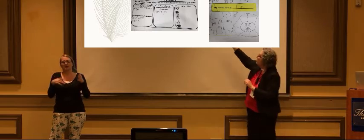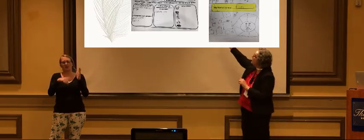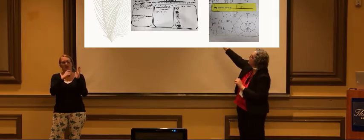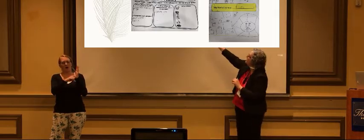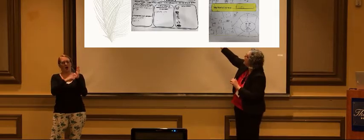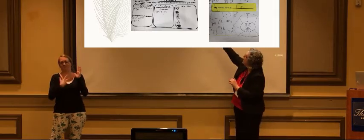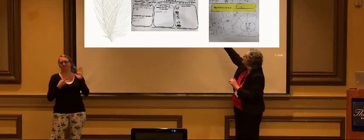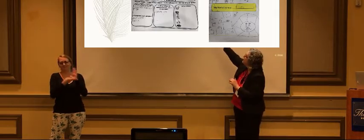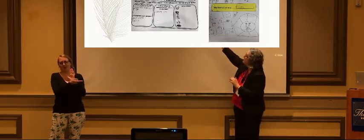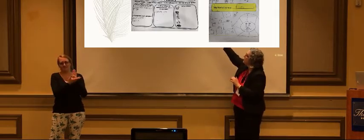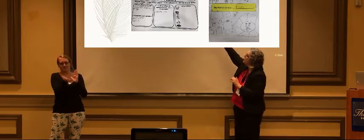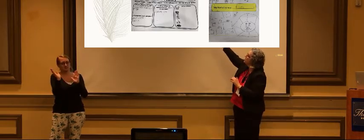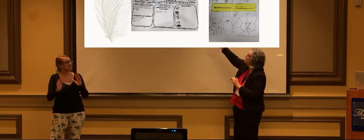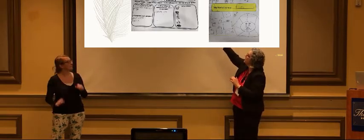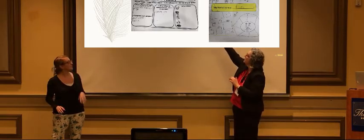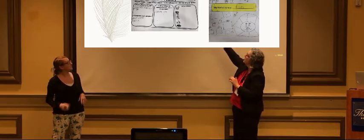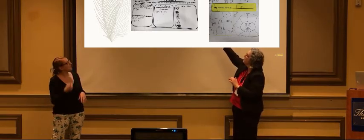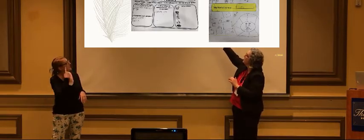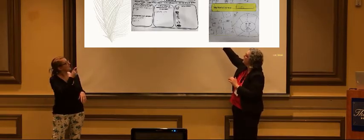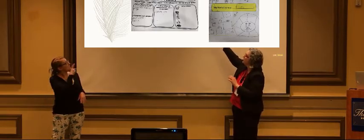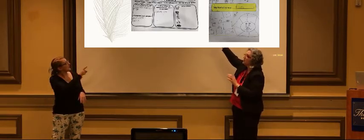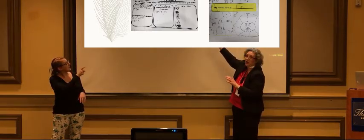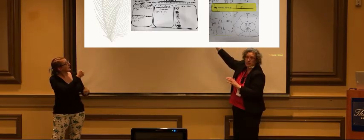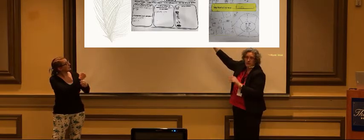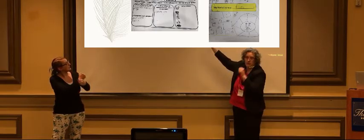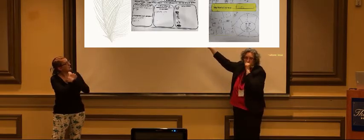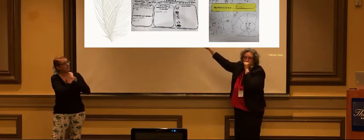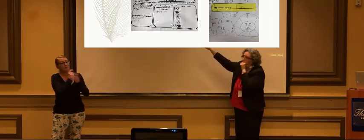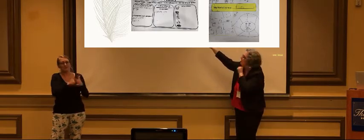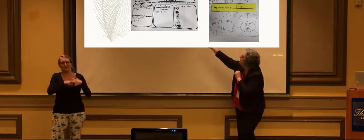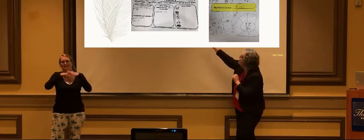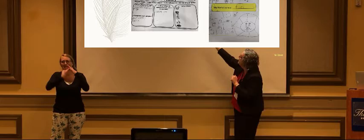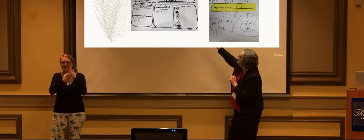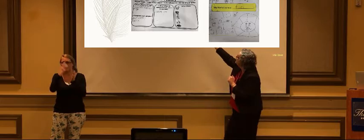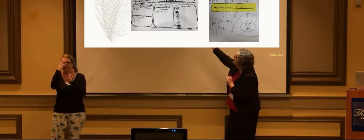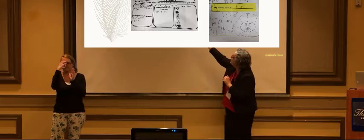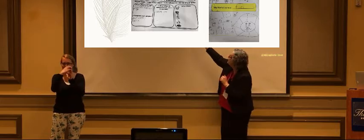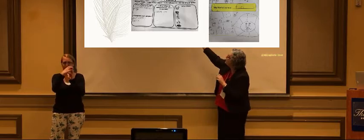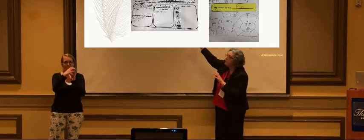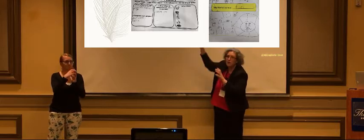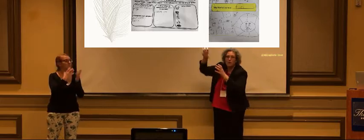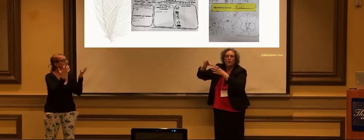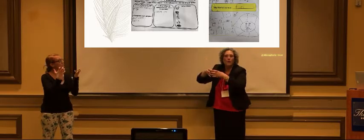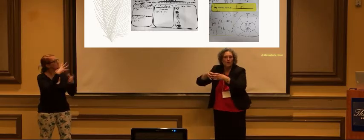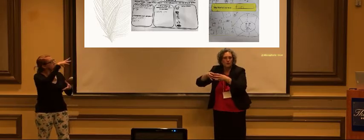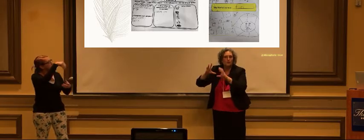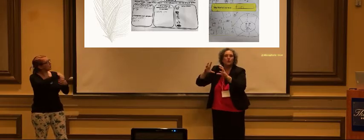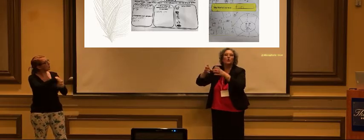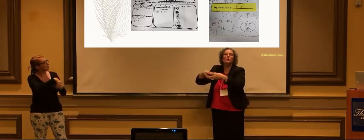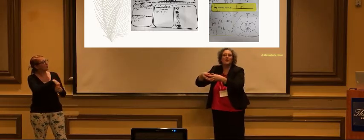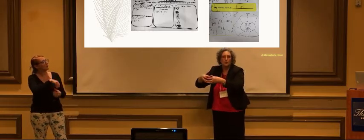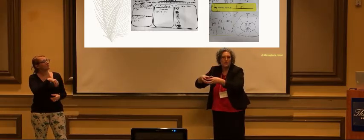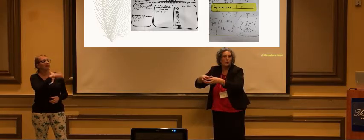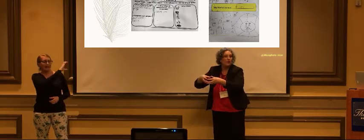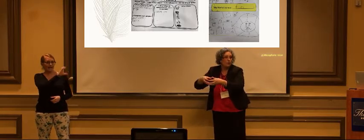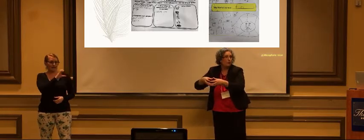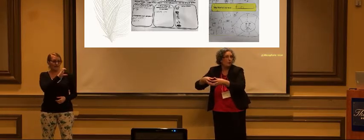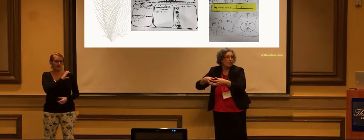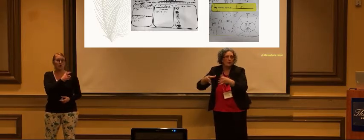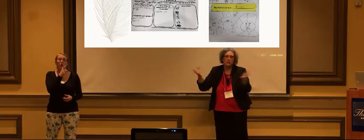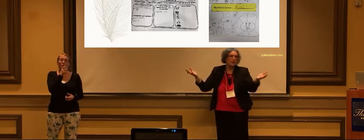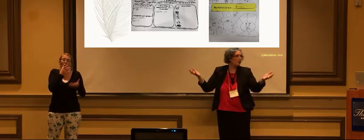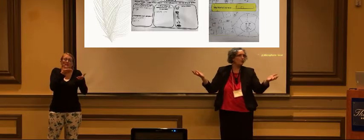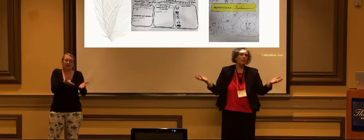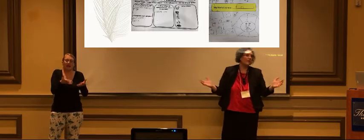because I really loved the initial start of it to include, you know, the characters who was there with you on your